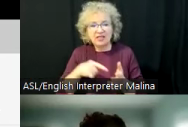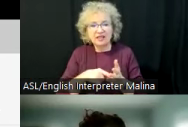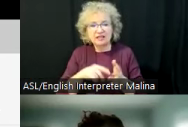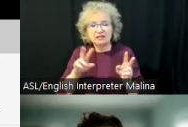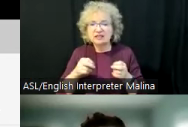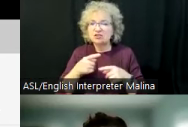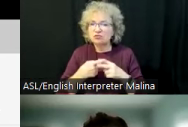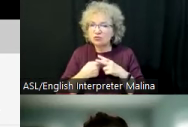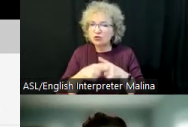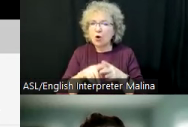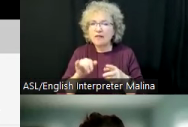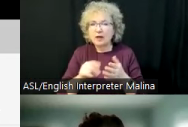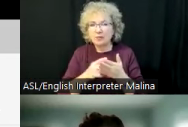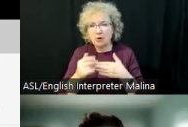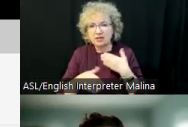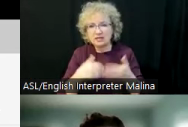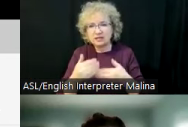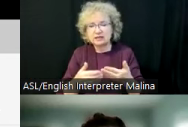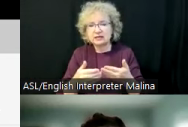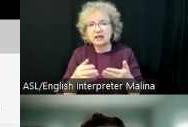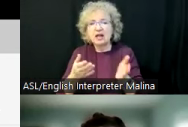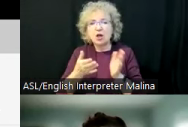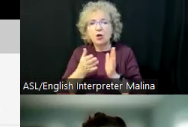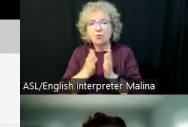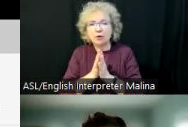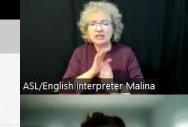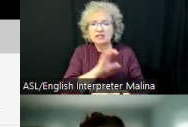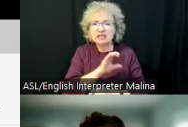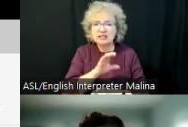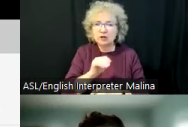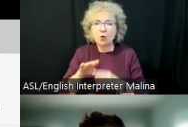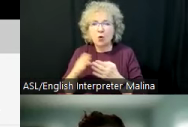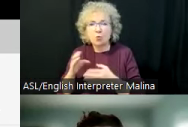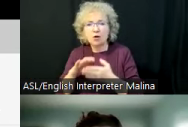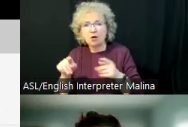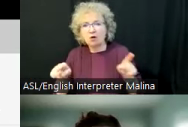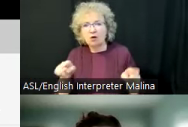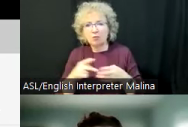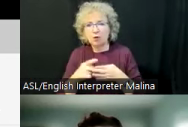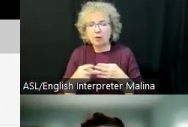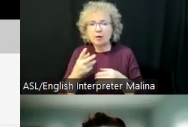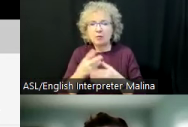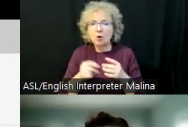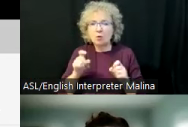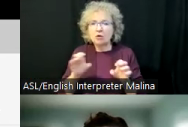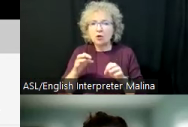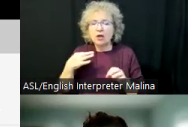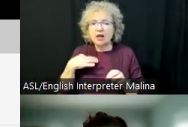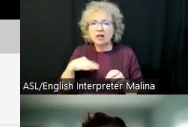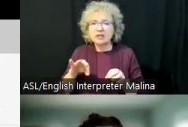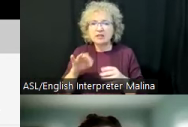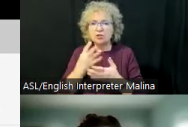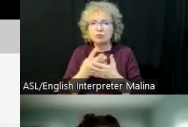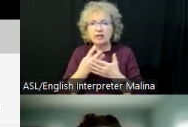requests the CCO or the open card program to conduct an eligibility screening process for the